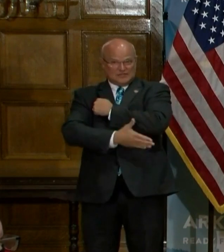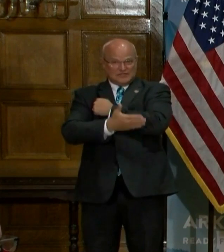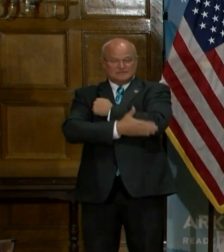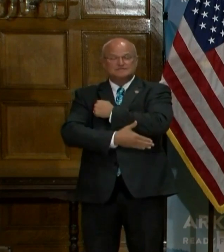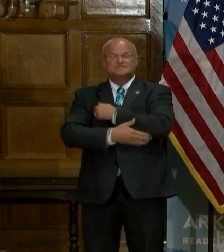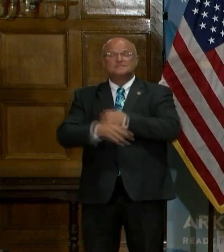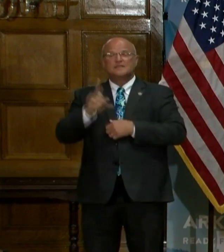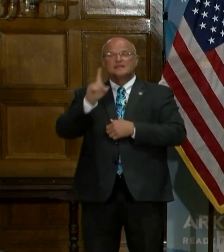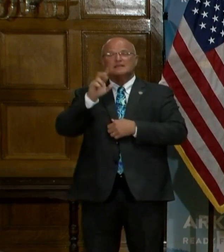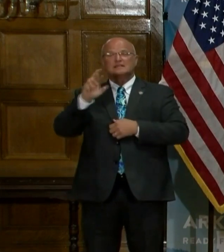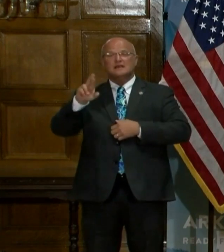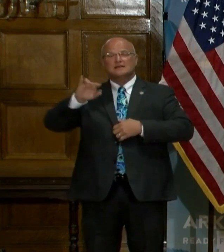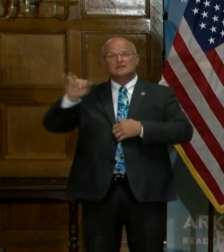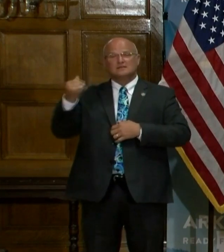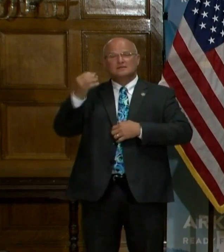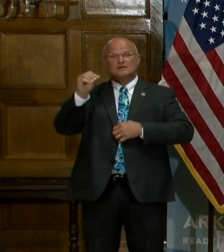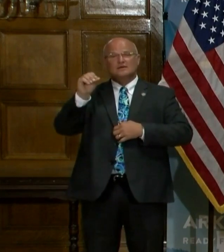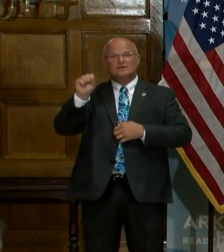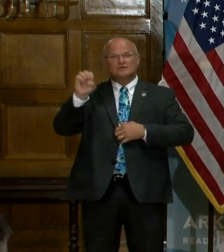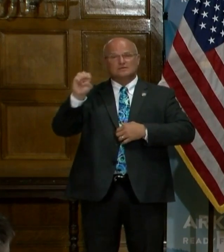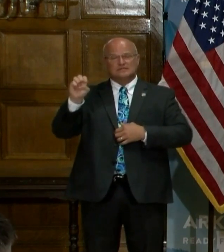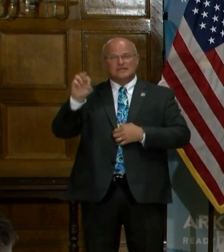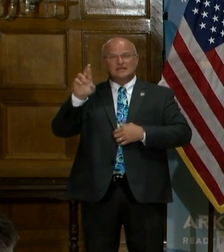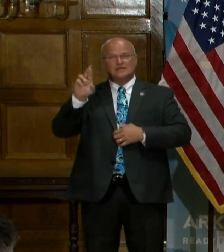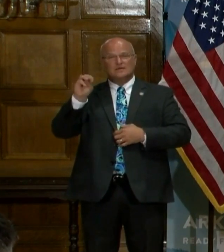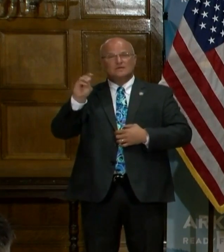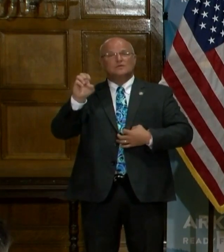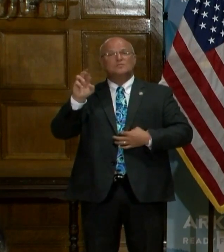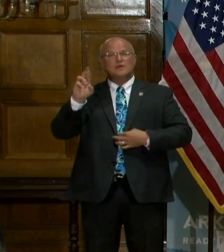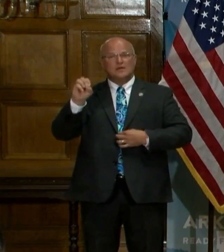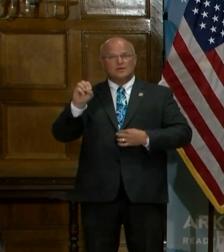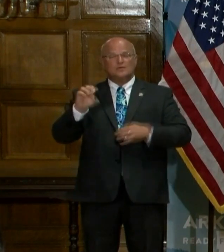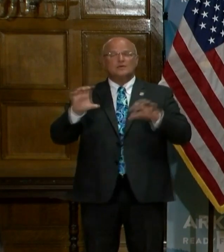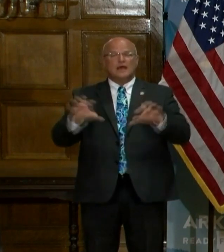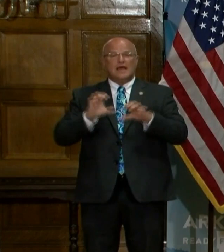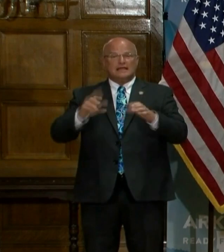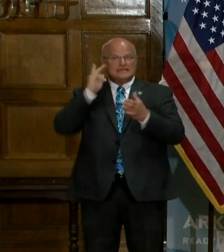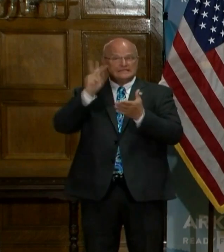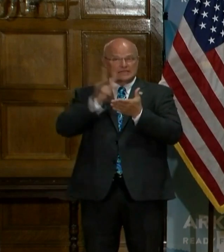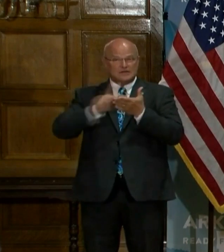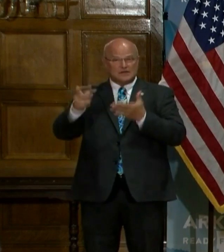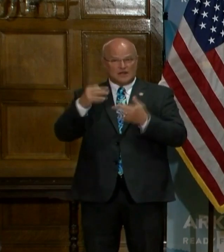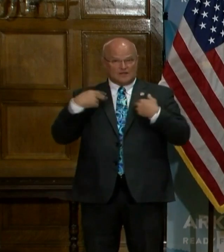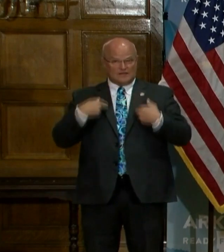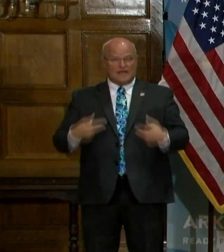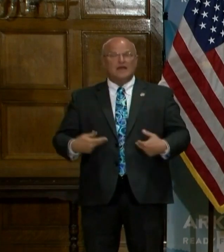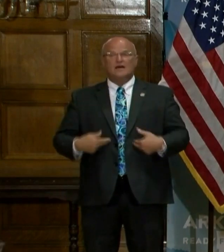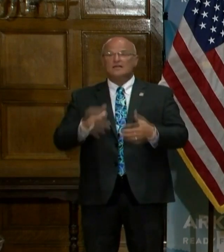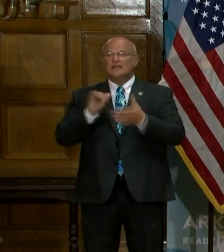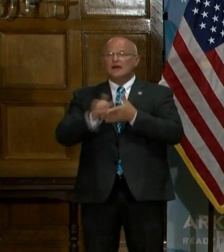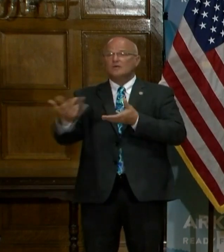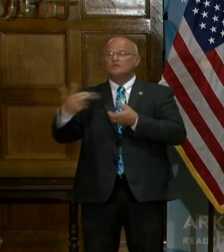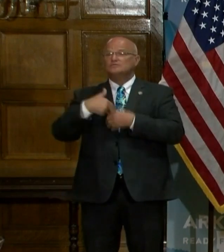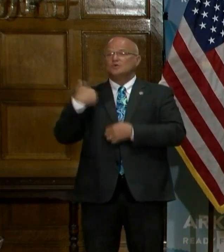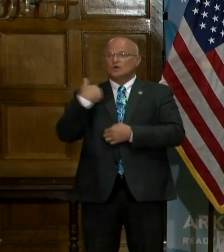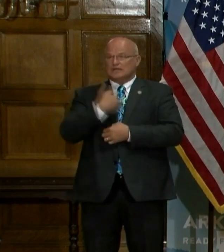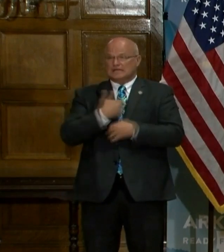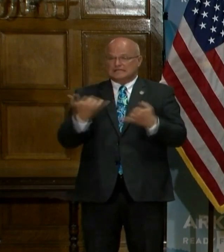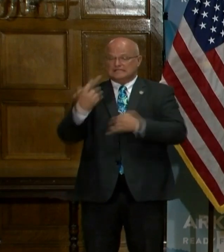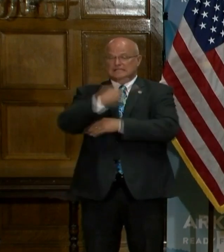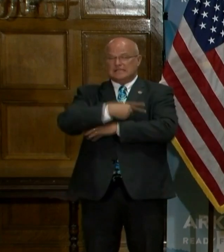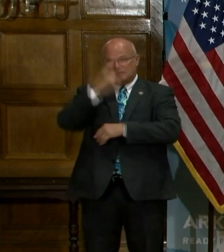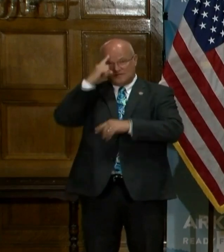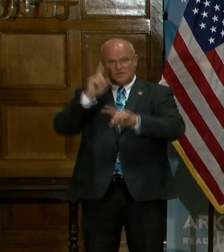Dr. Jose Romero, who will be the acting Secretary of Health, that will join us today for the